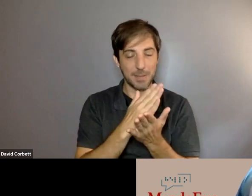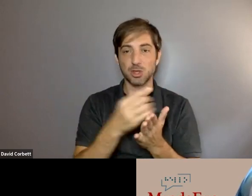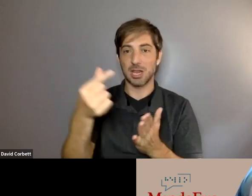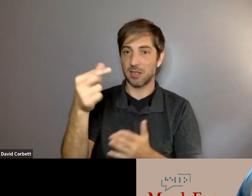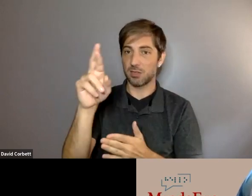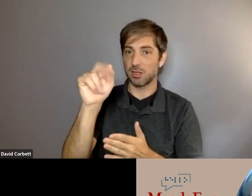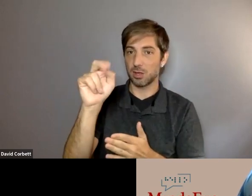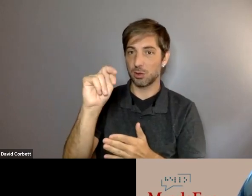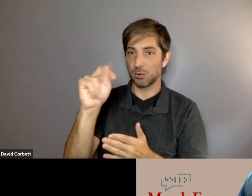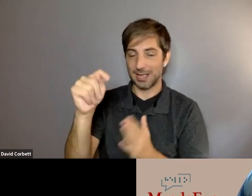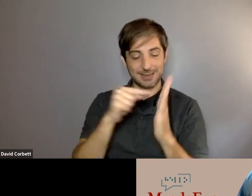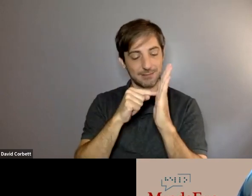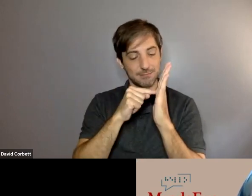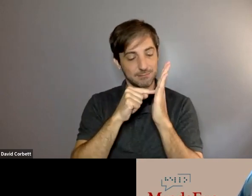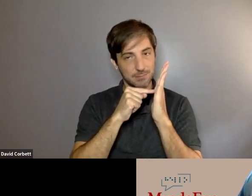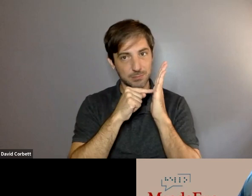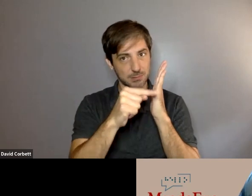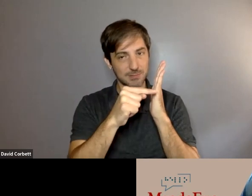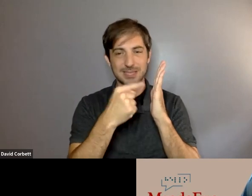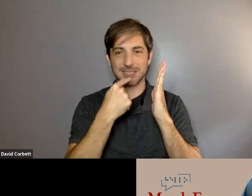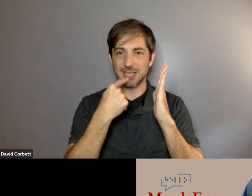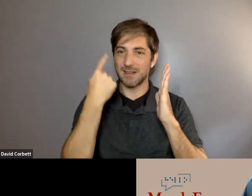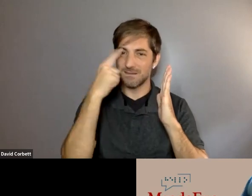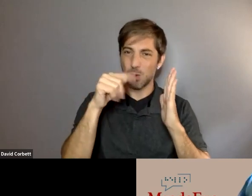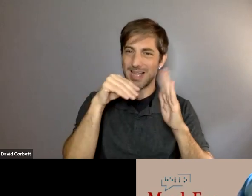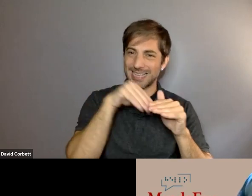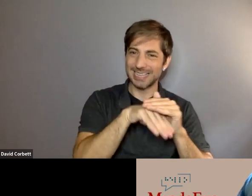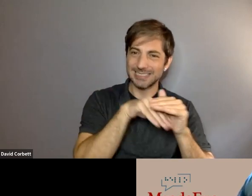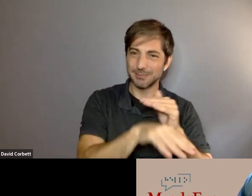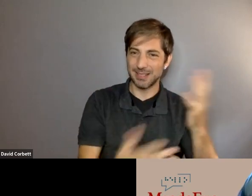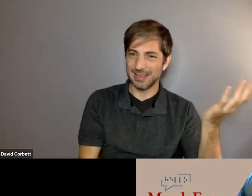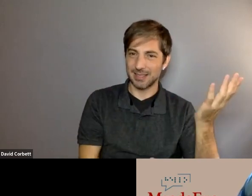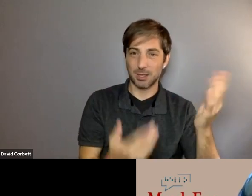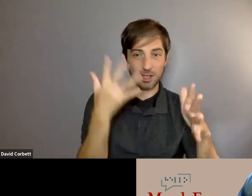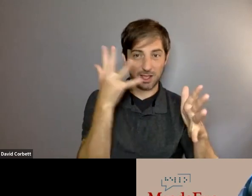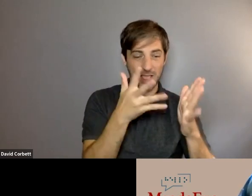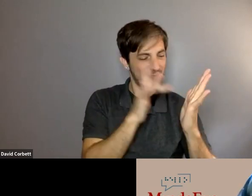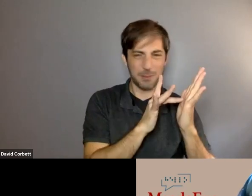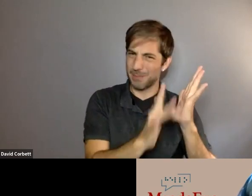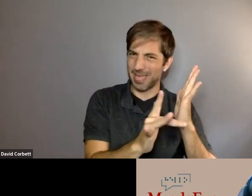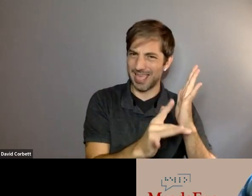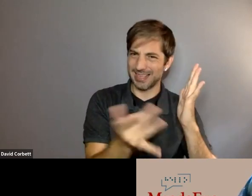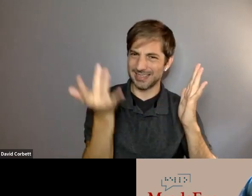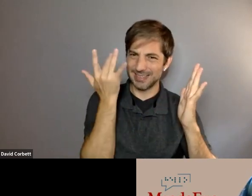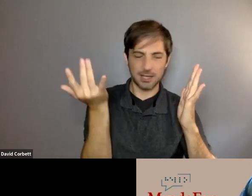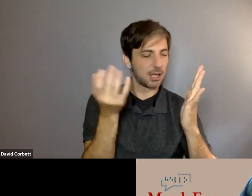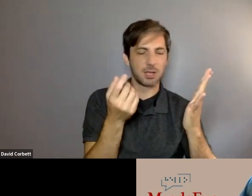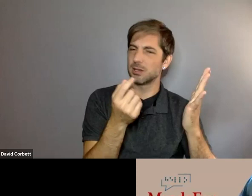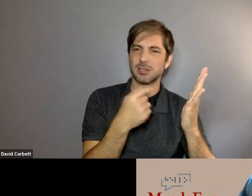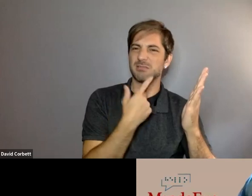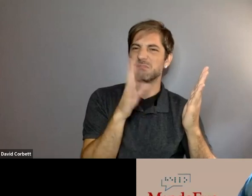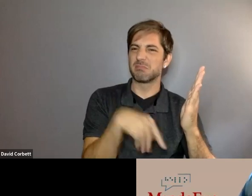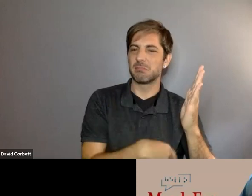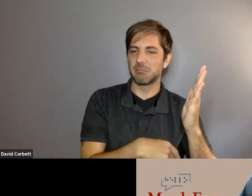item in the budget that's specifically for accessibility, because what are you going to leave it blank, you know, in your grant, just say, oh, we're not doing